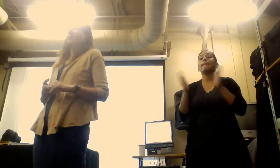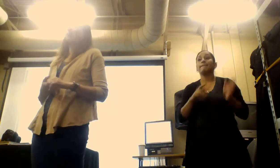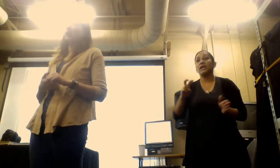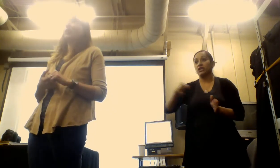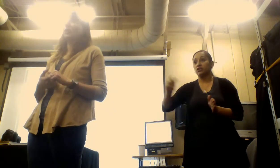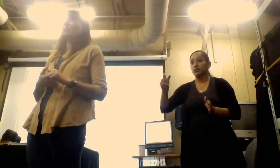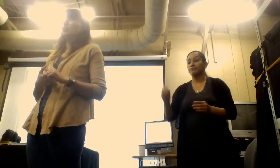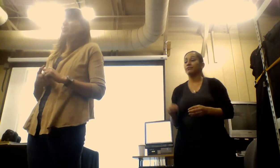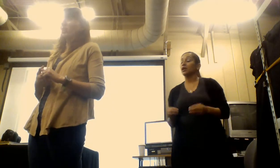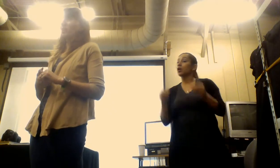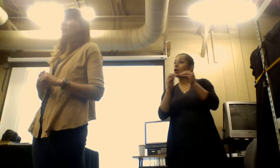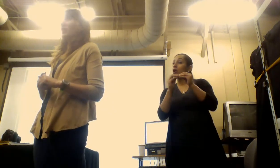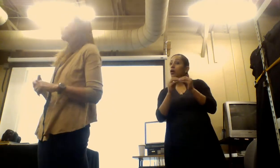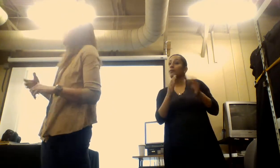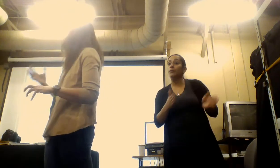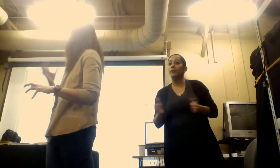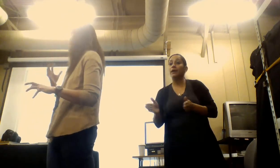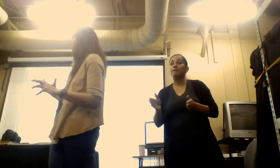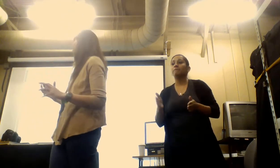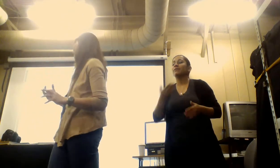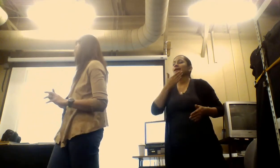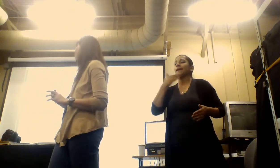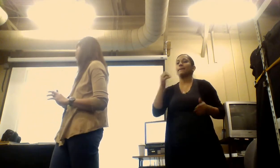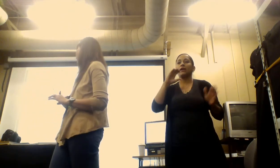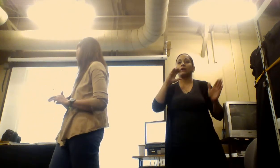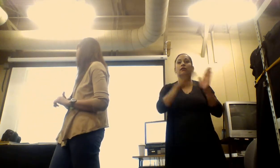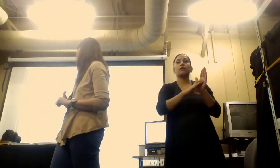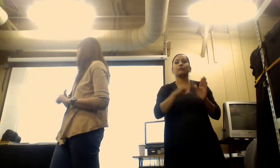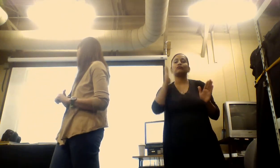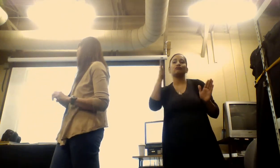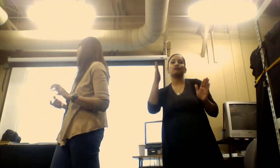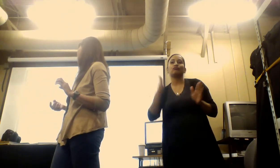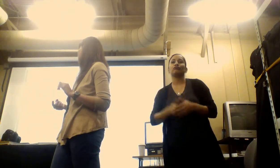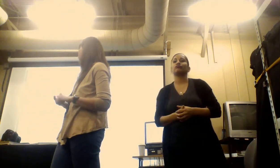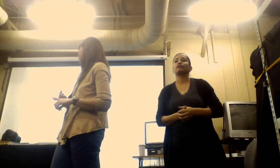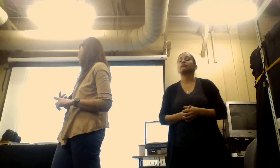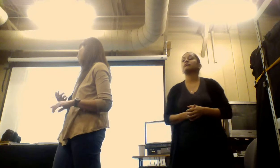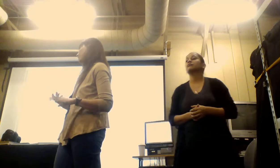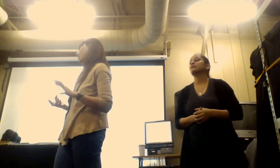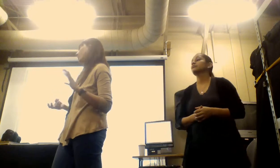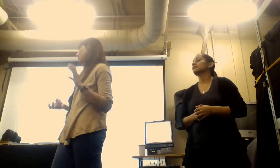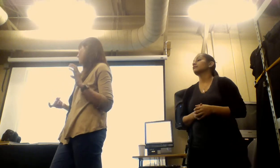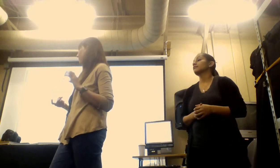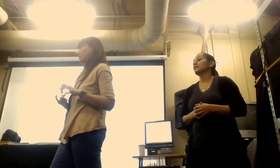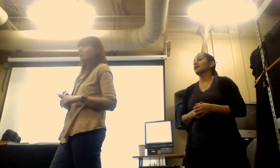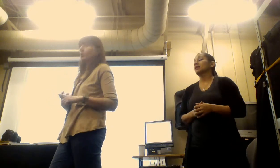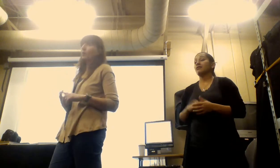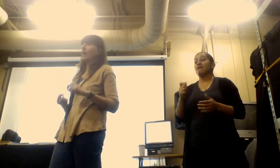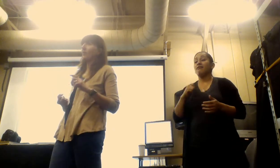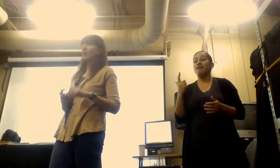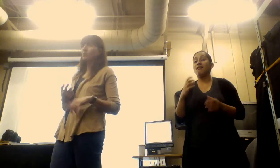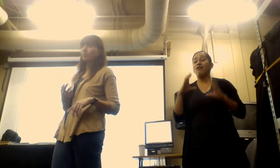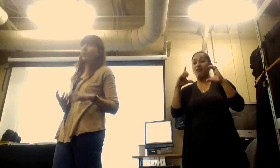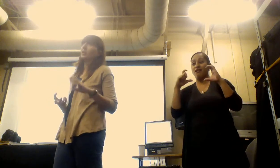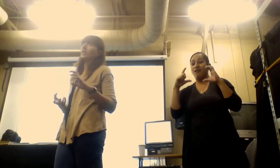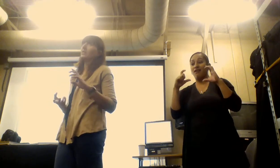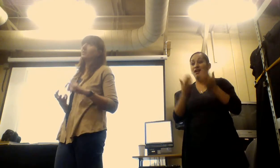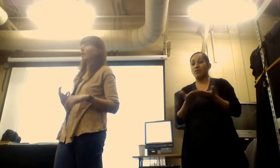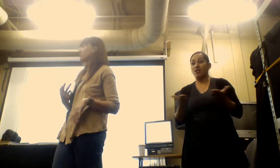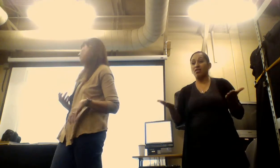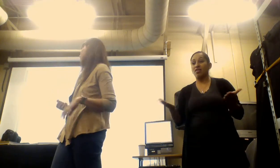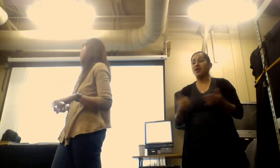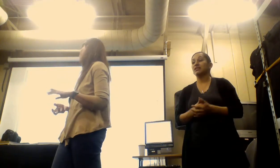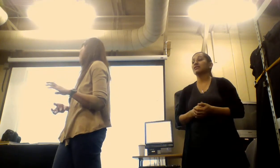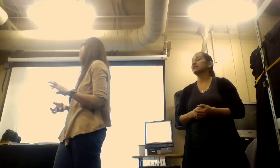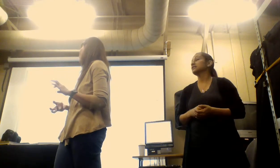plan, the better your images are going to be because you're going to have it in your head. Essential camera gear. Make sure you have extra batteries,